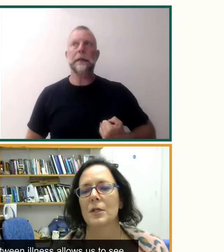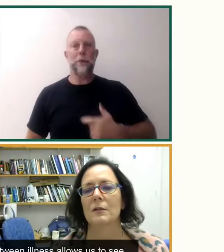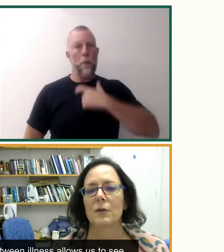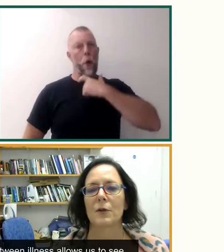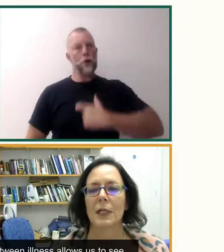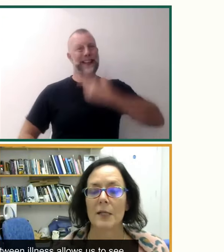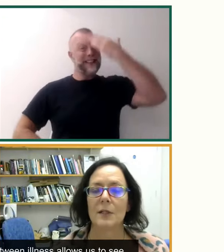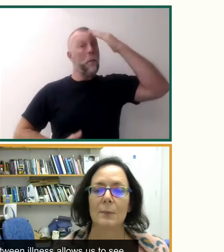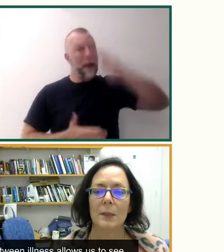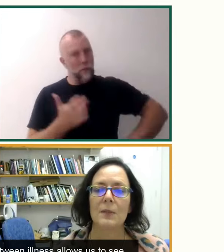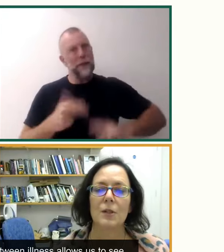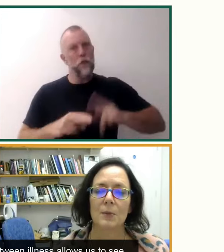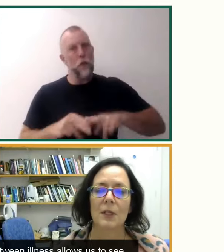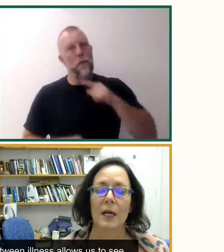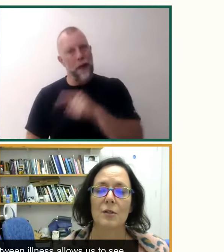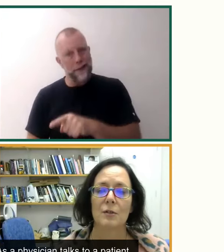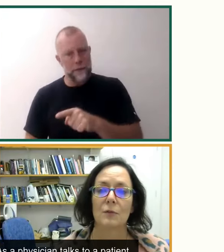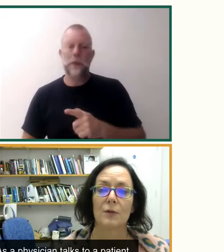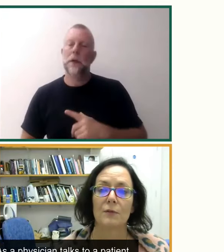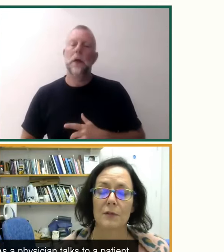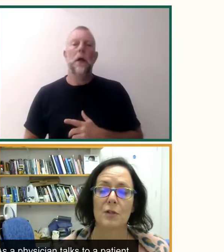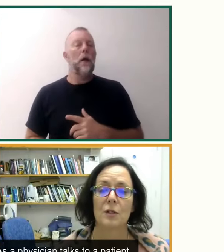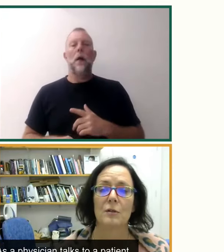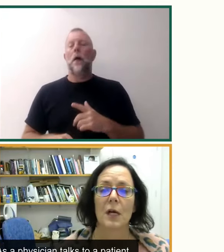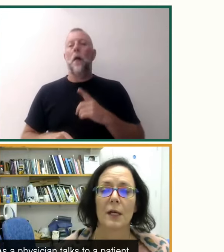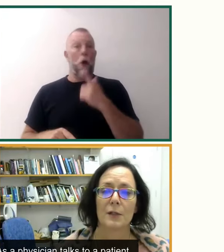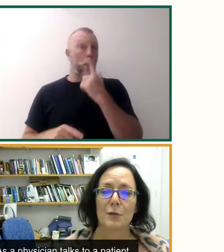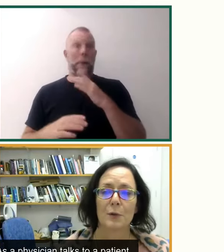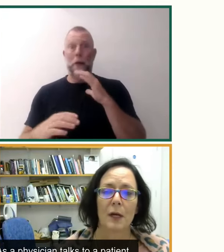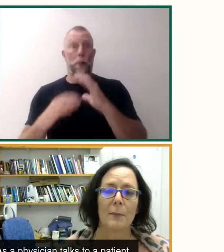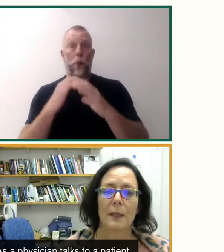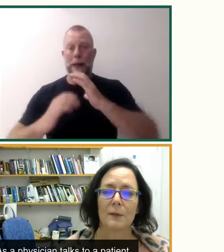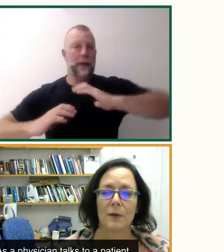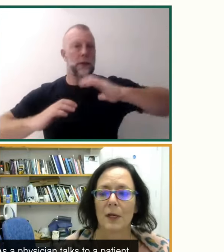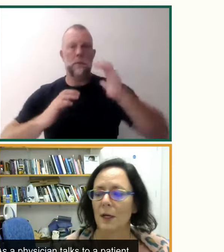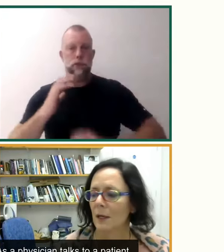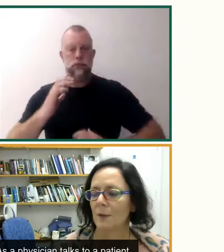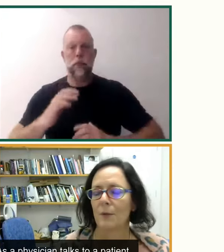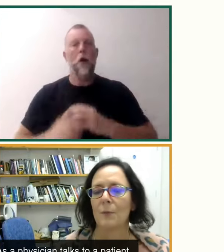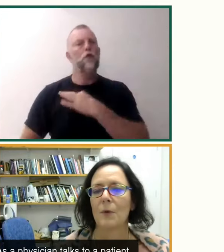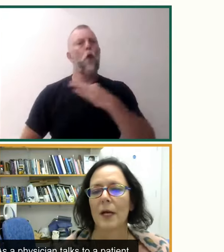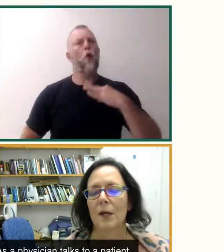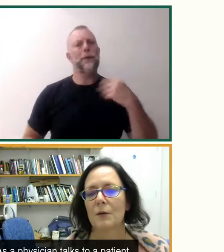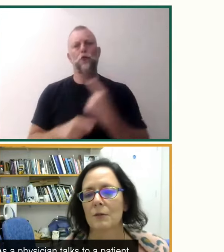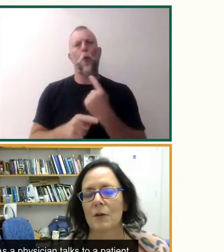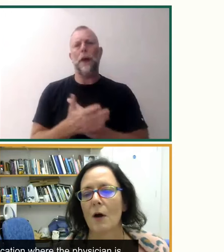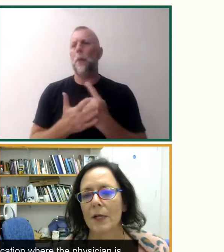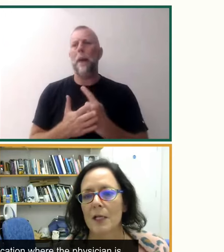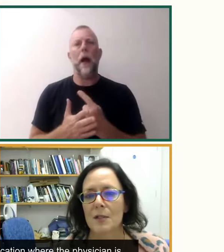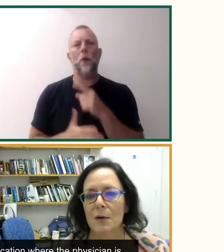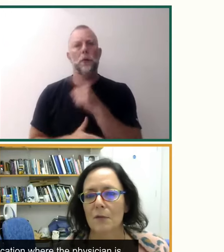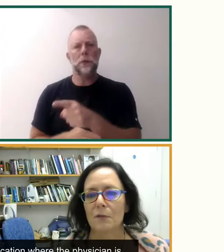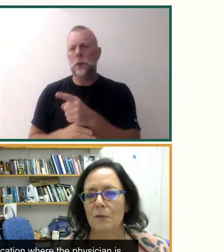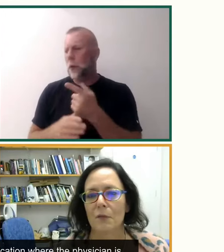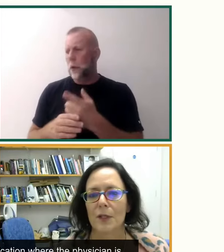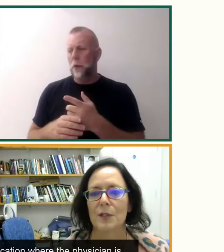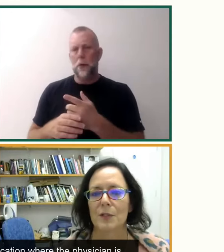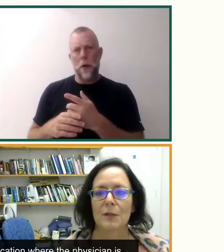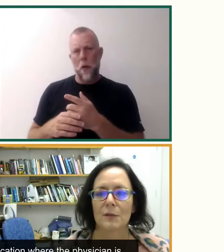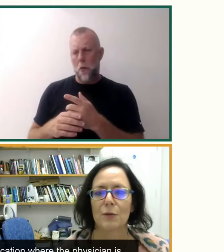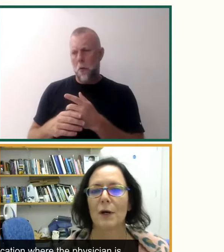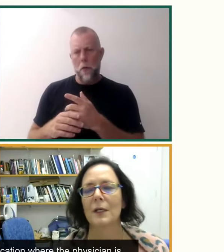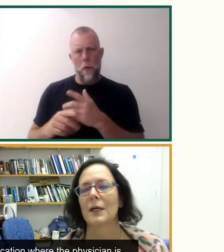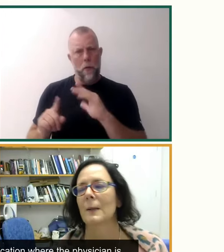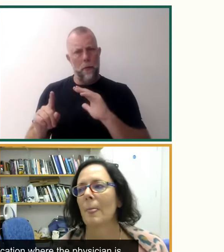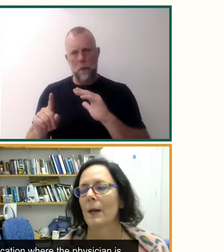talks to a patient, there could easily be miscommunication where the physician is talking about, I don't know, the molecular targets of